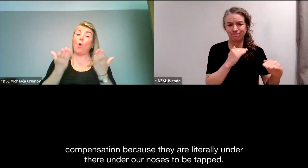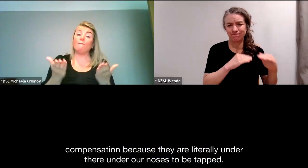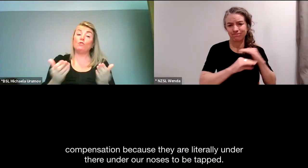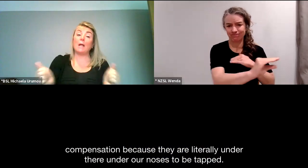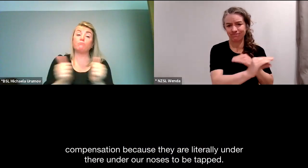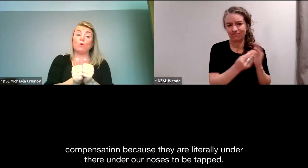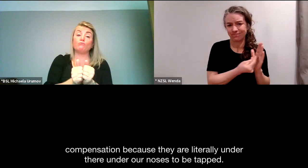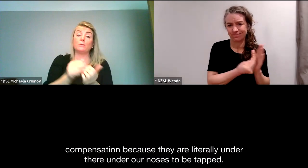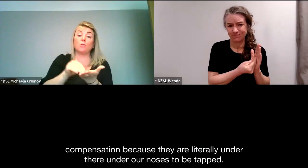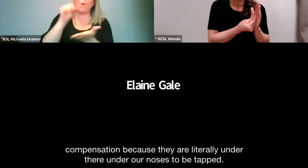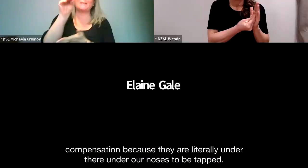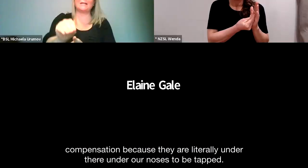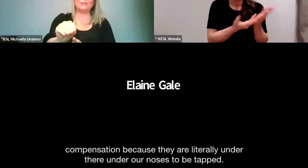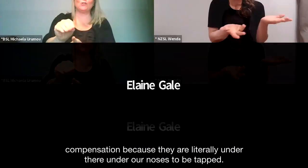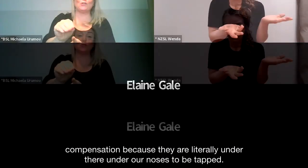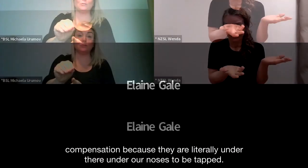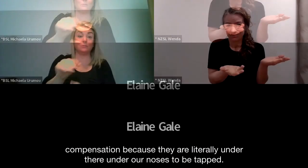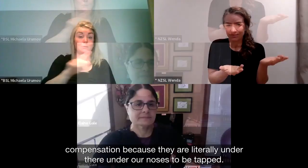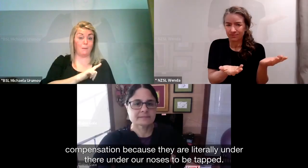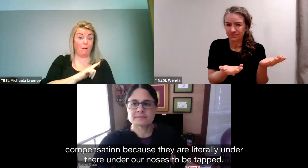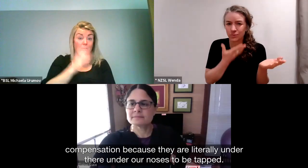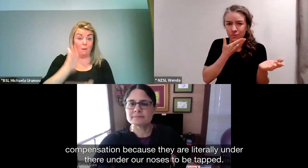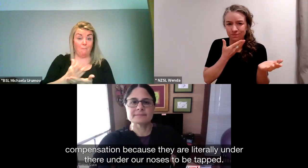because they're literally right there under our noses to be tapped.